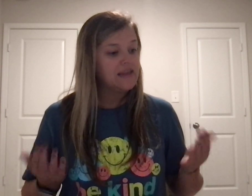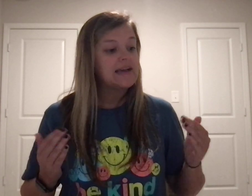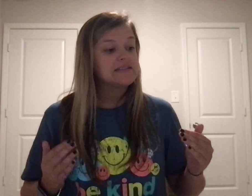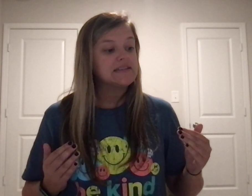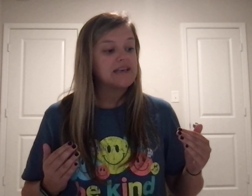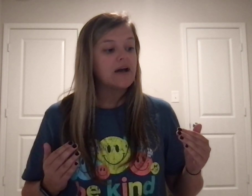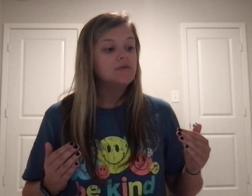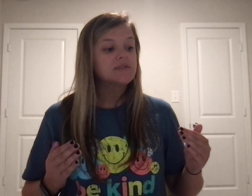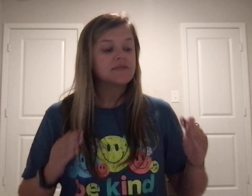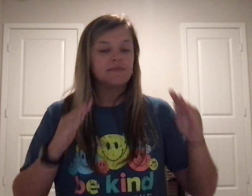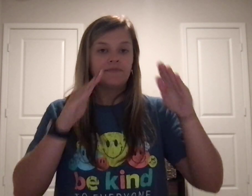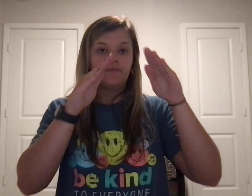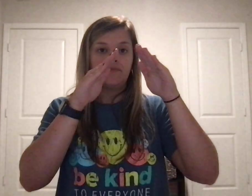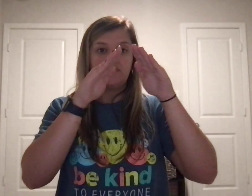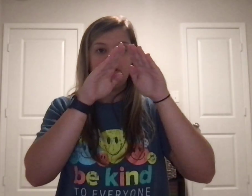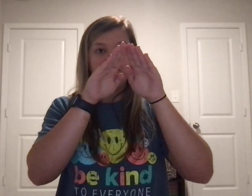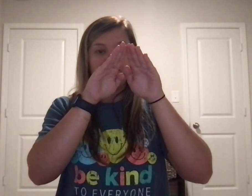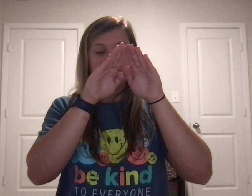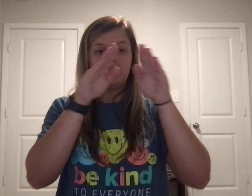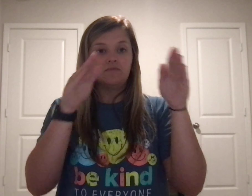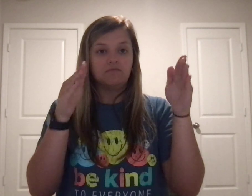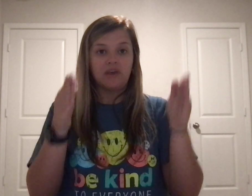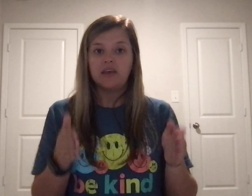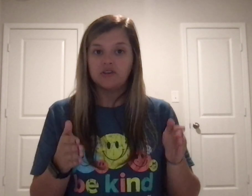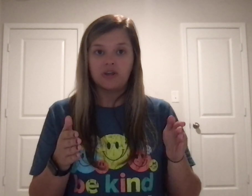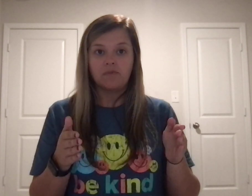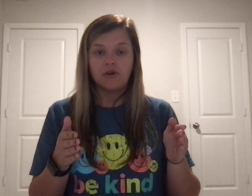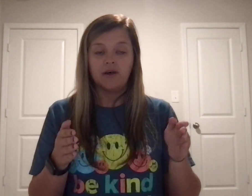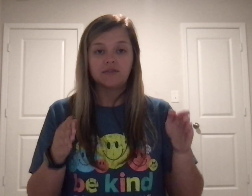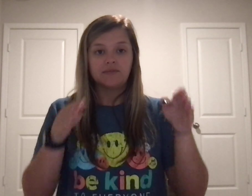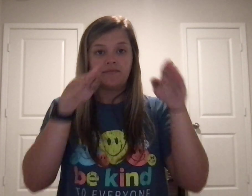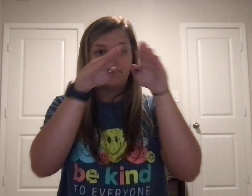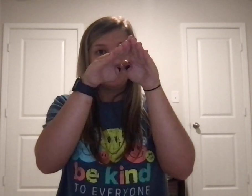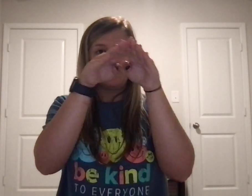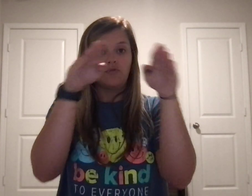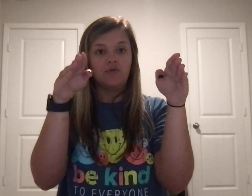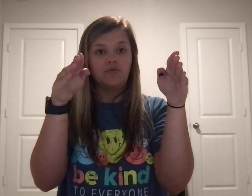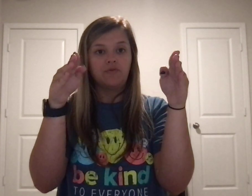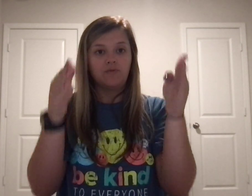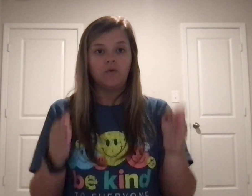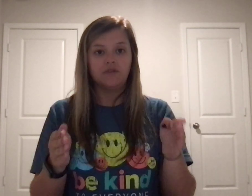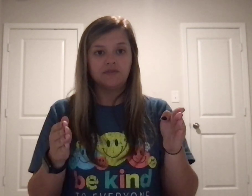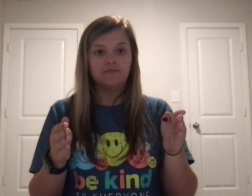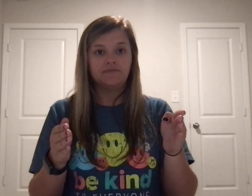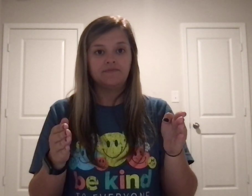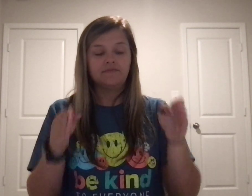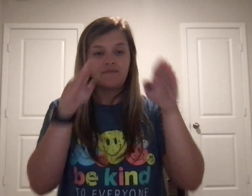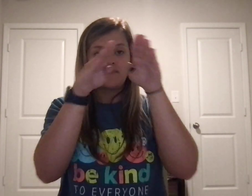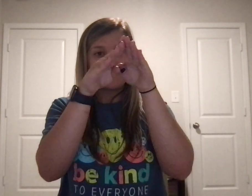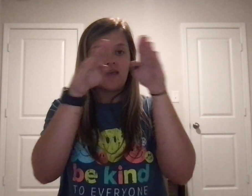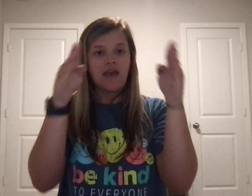Next is house. You're just making the shape of your house. Roof, walls.